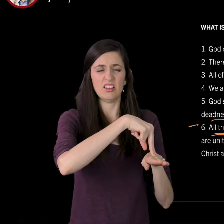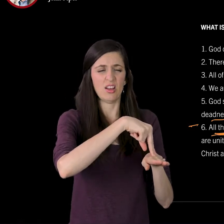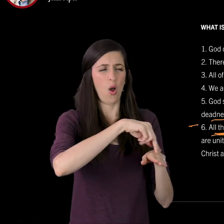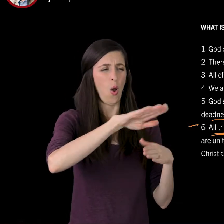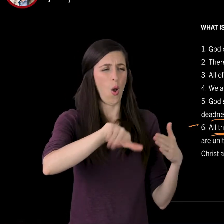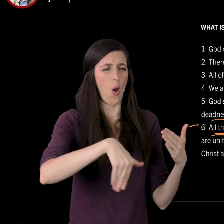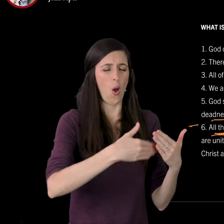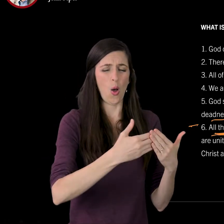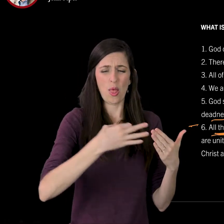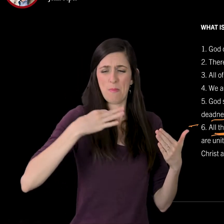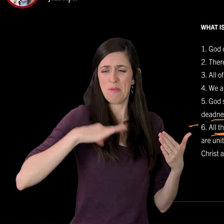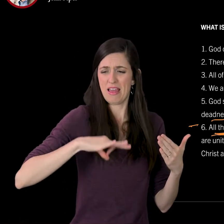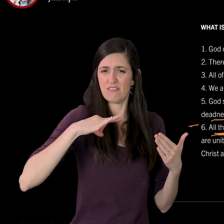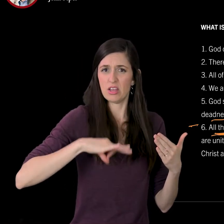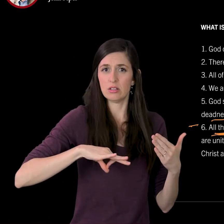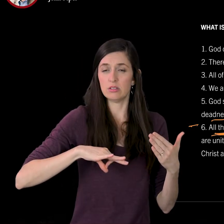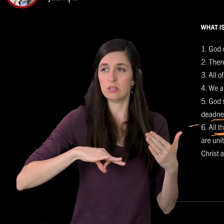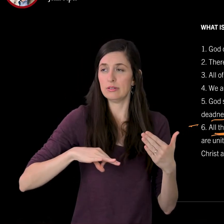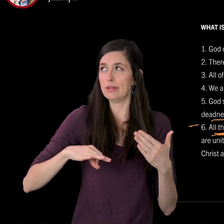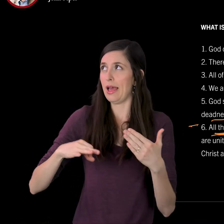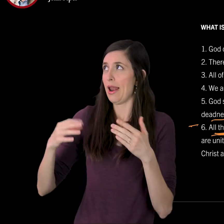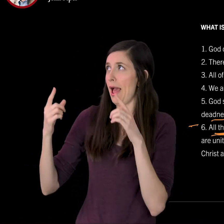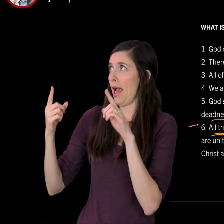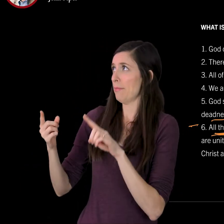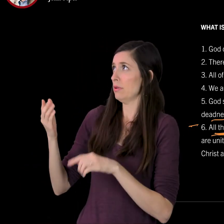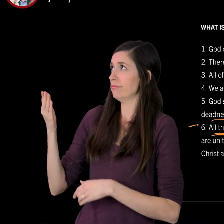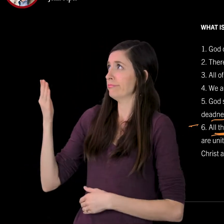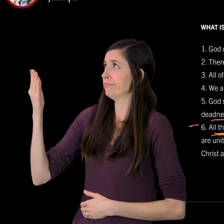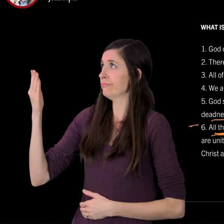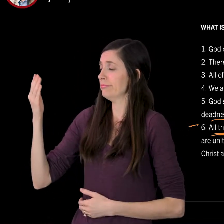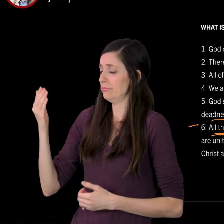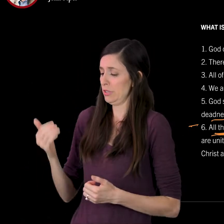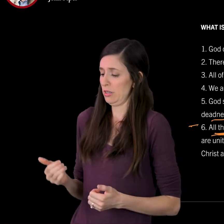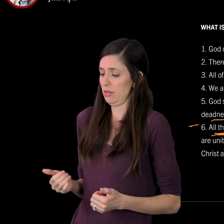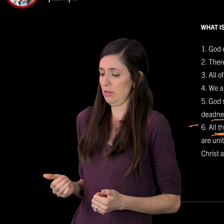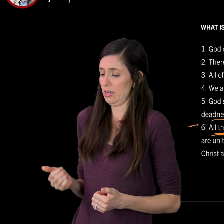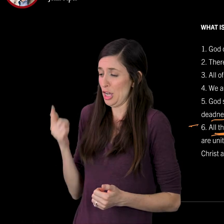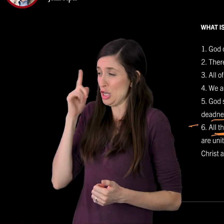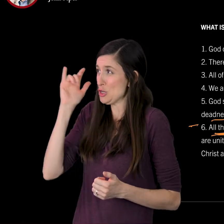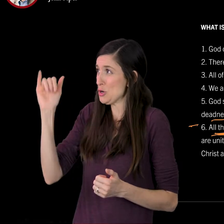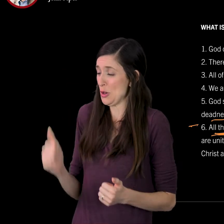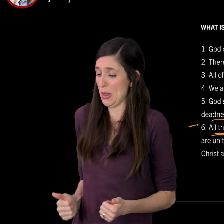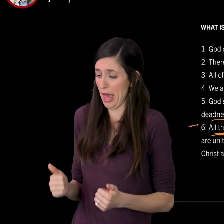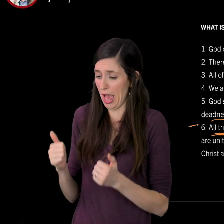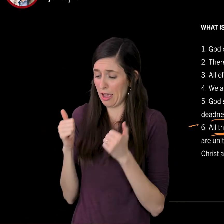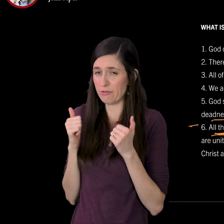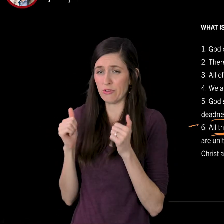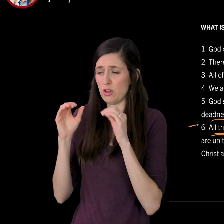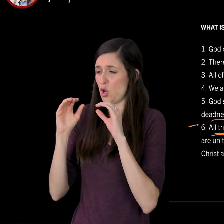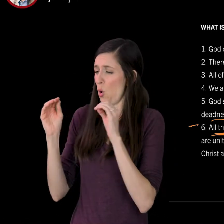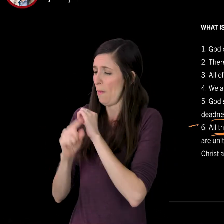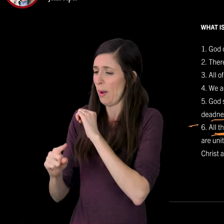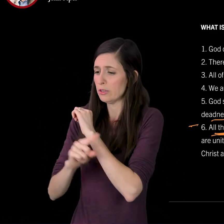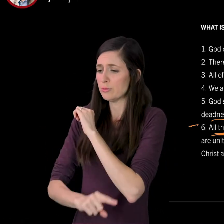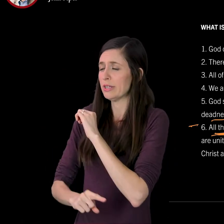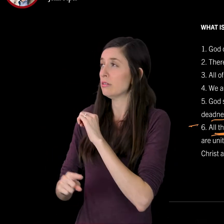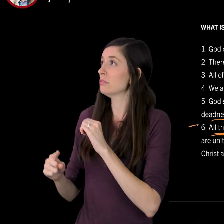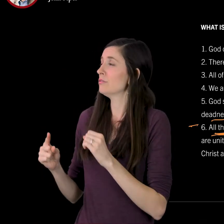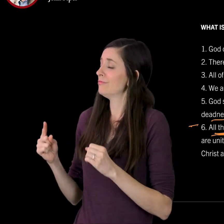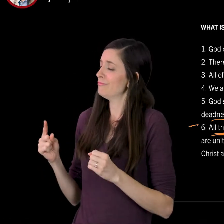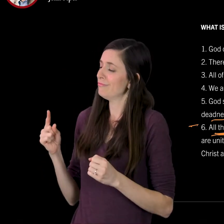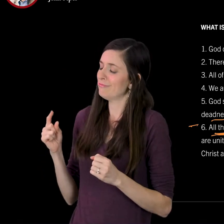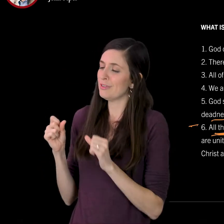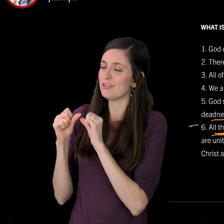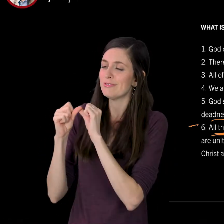the benefits of eternal life and righteousness and no condemnation and